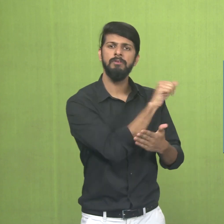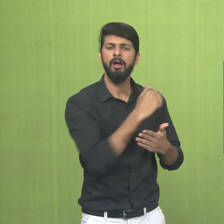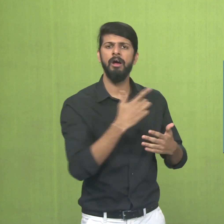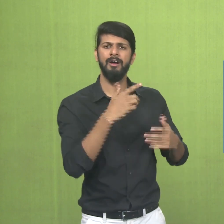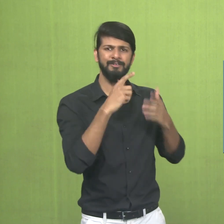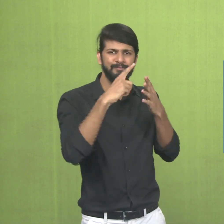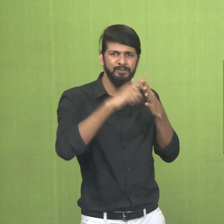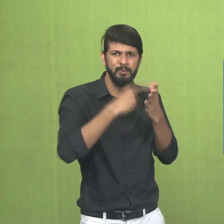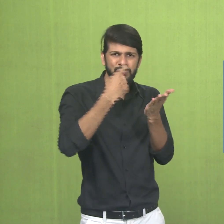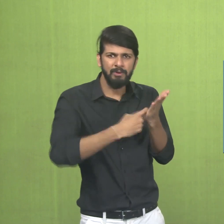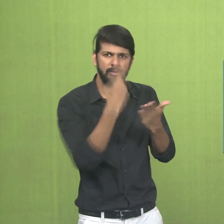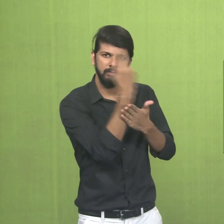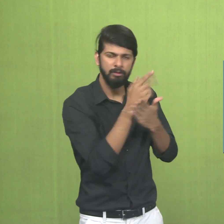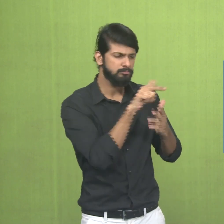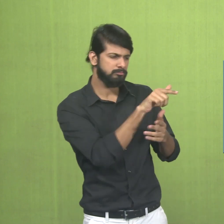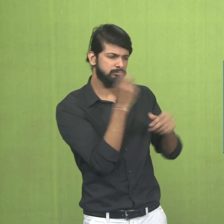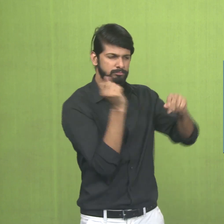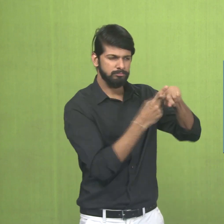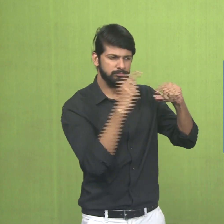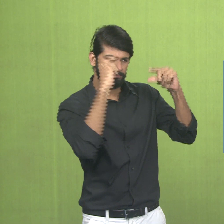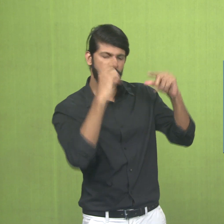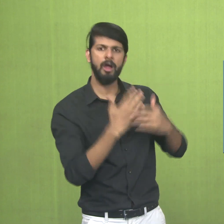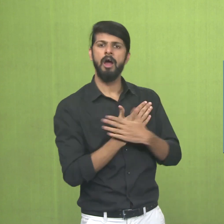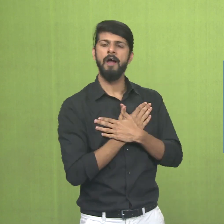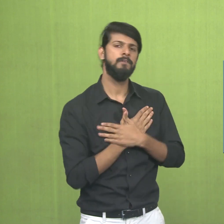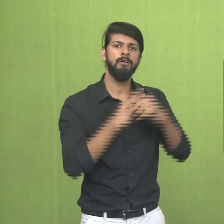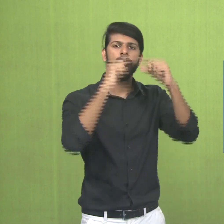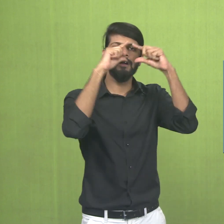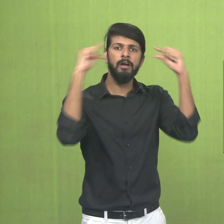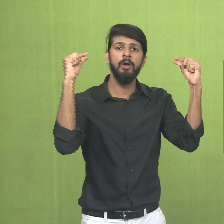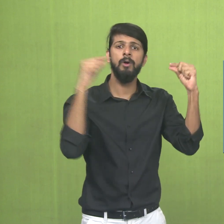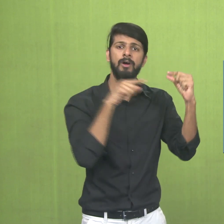These are the unique features of Jamini Roy's style.